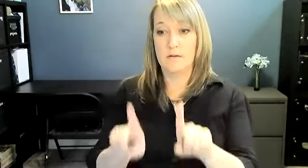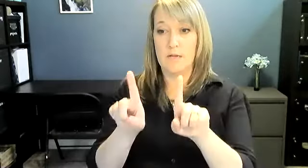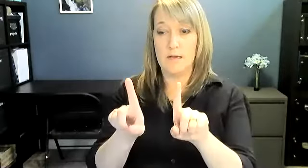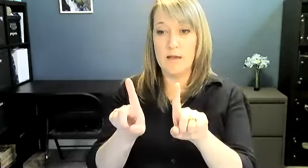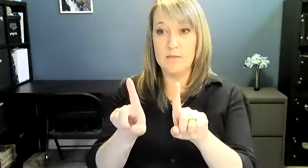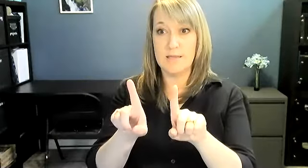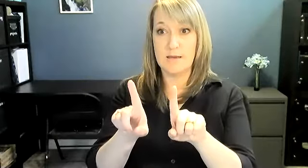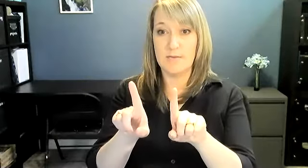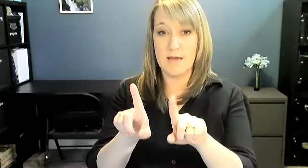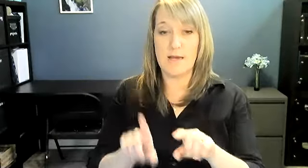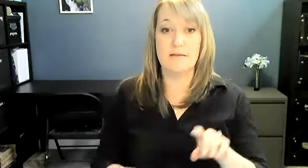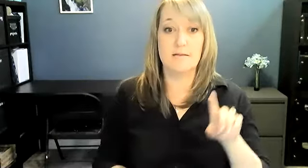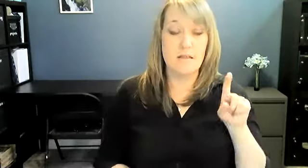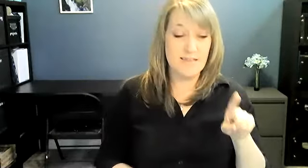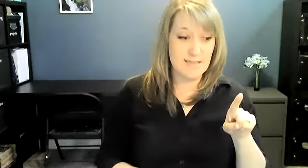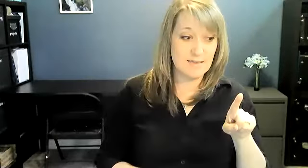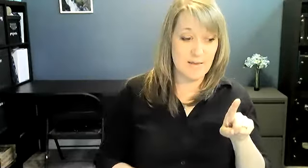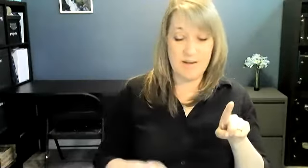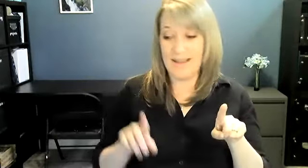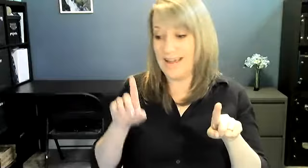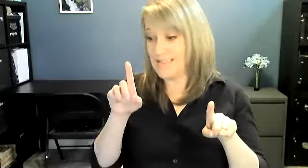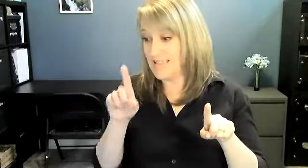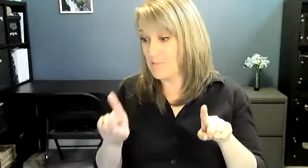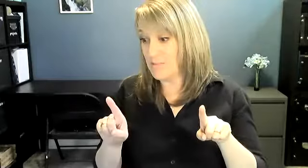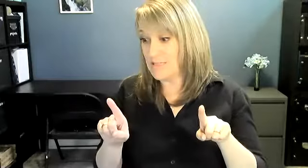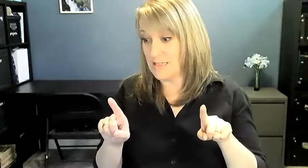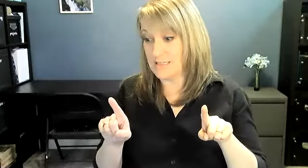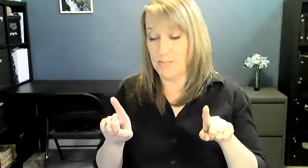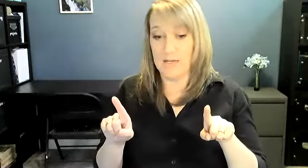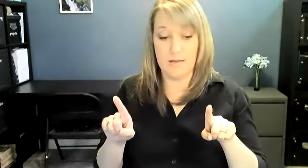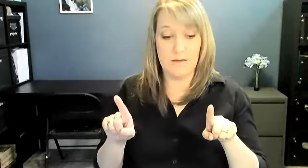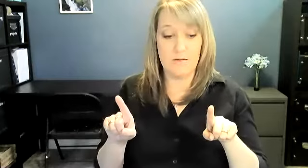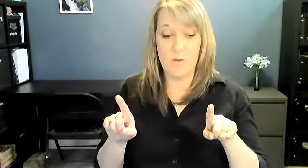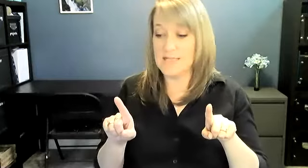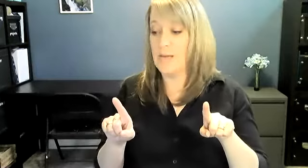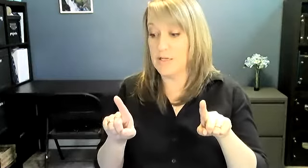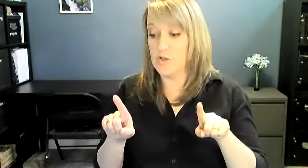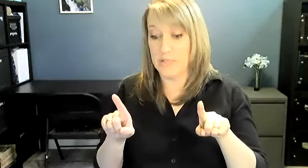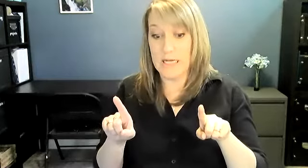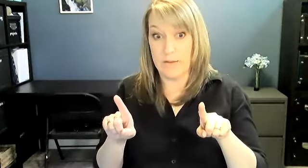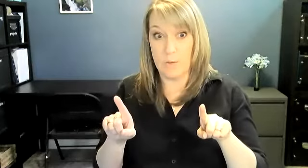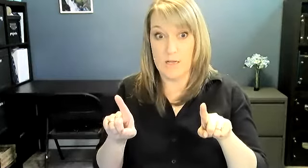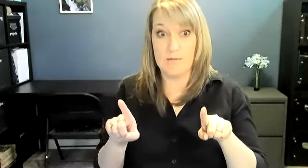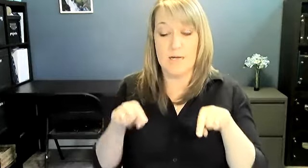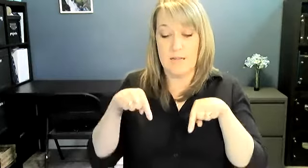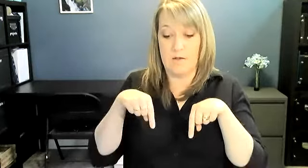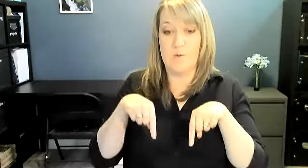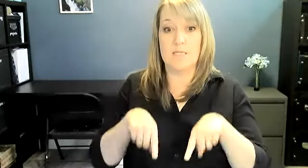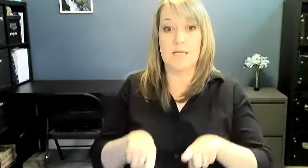And I always think of that as this thing is happening at the same time this thing is happening. One's happening during the other one, right? They're going